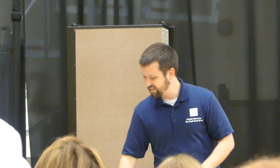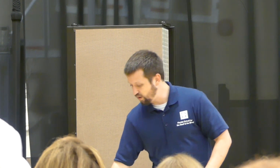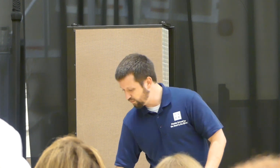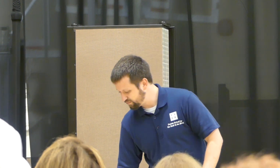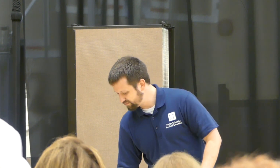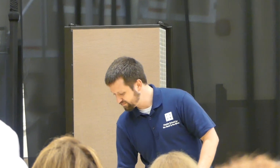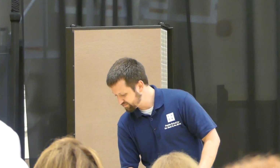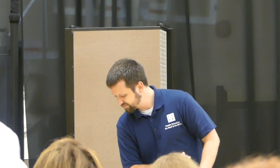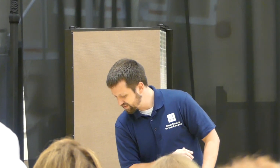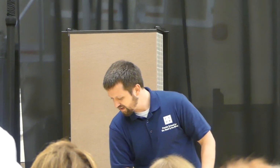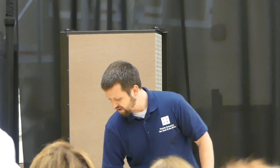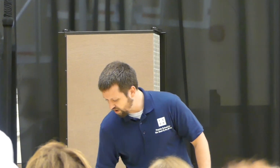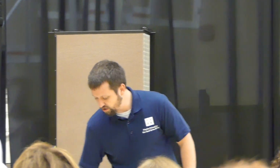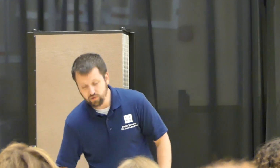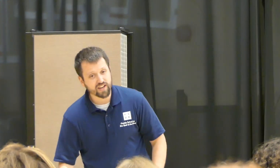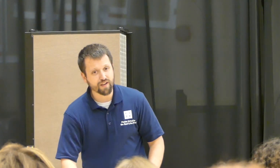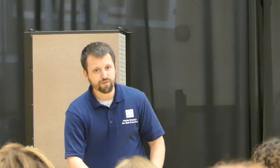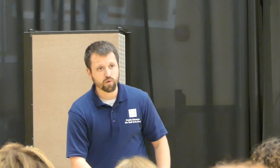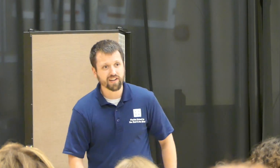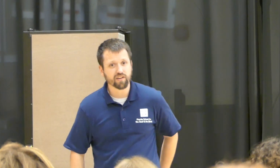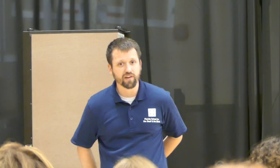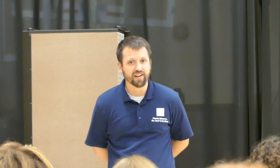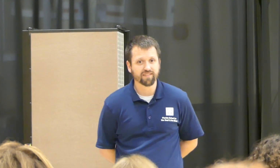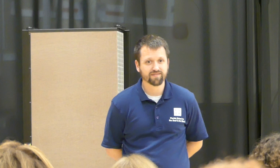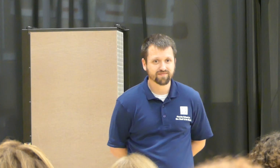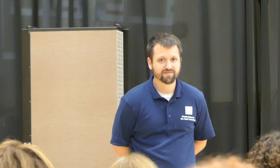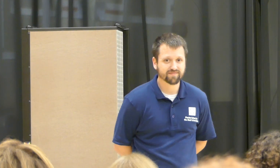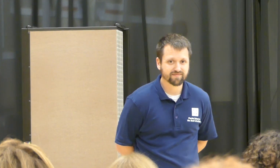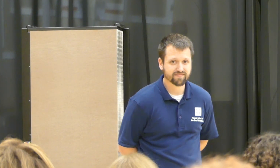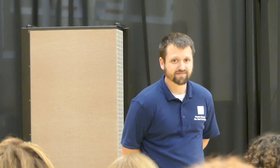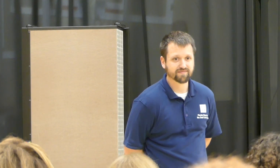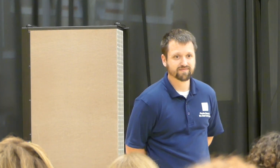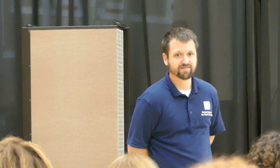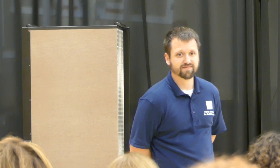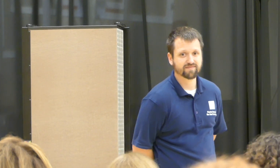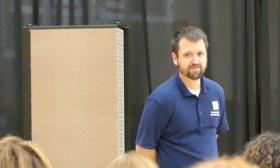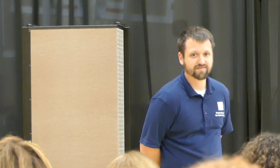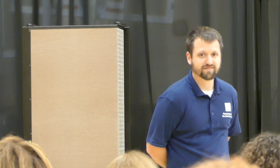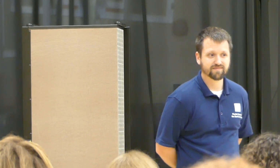So, are you deaf or hearing? Yeah. It was bad.